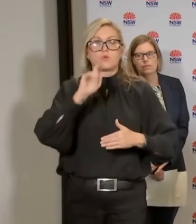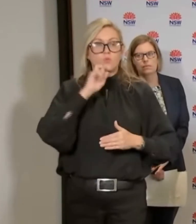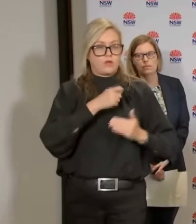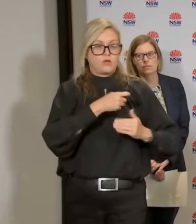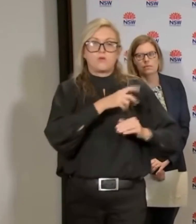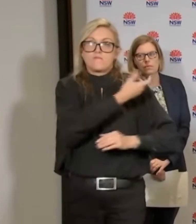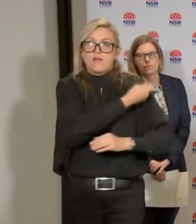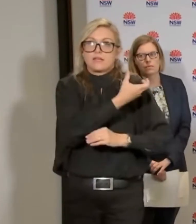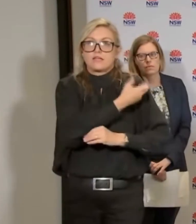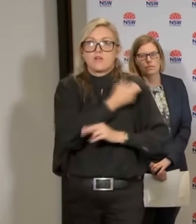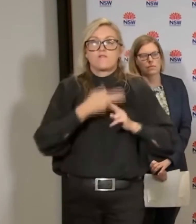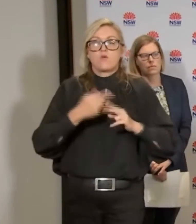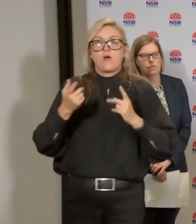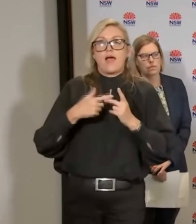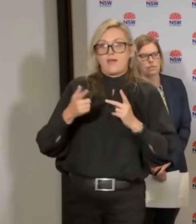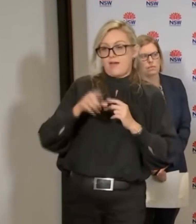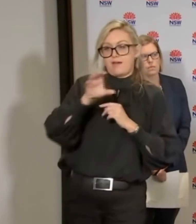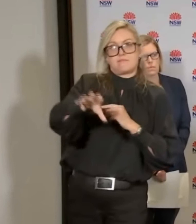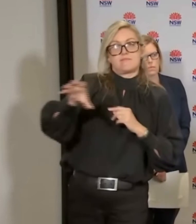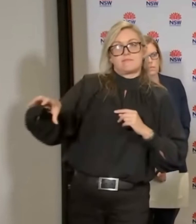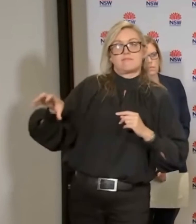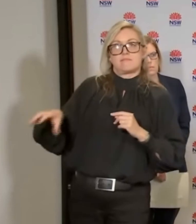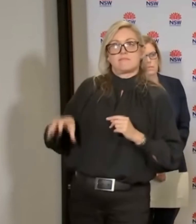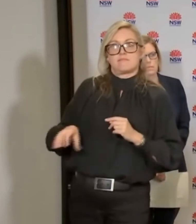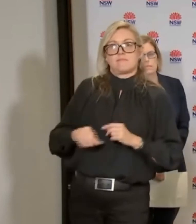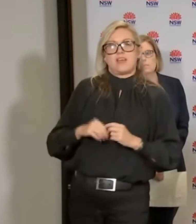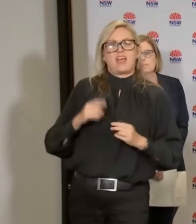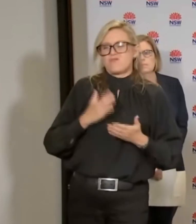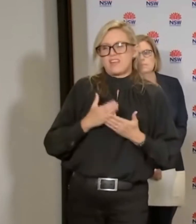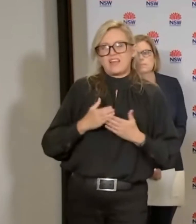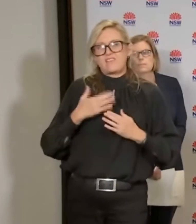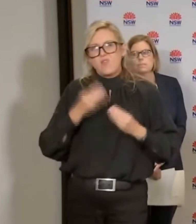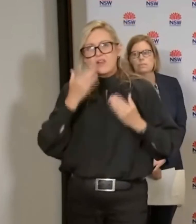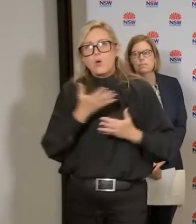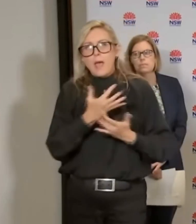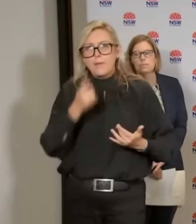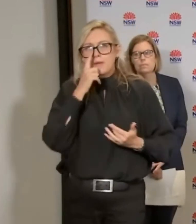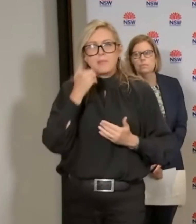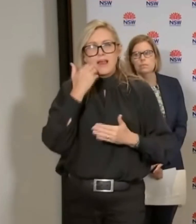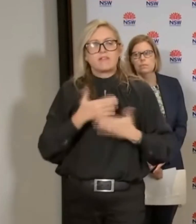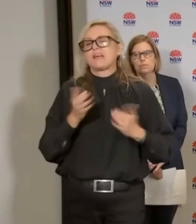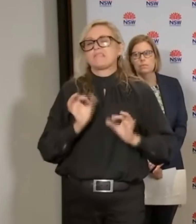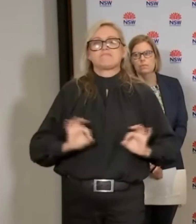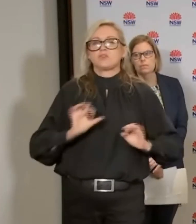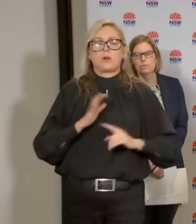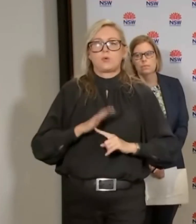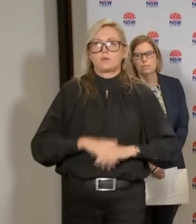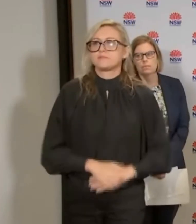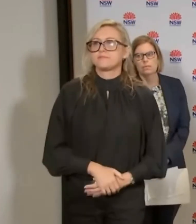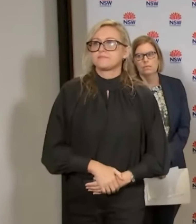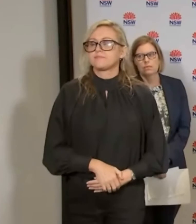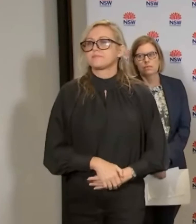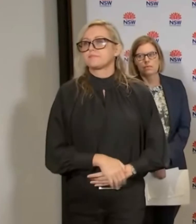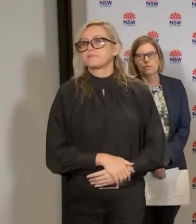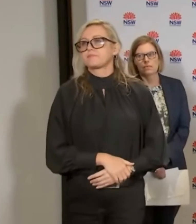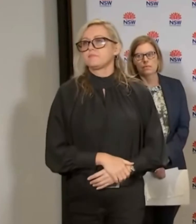Wales system. And at that point in time, it will mean little to give those numbers out to the community. Premier, you've acknowledged that quarantine is the biggest danger, which makes sense